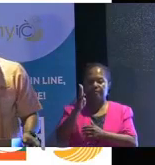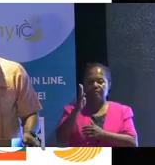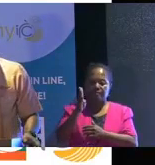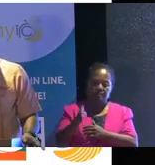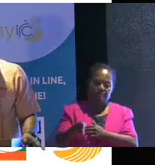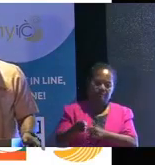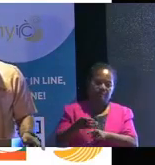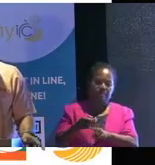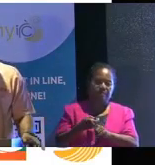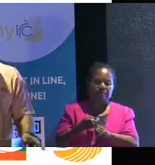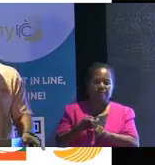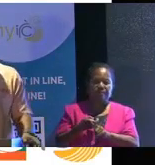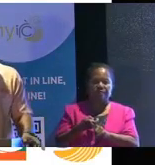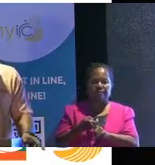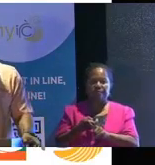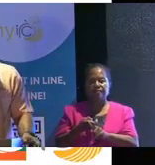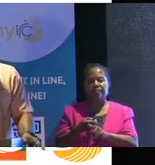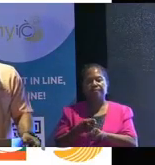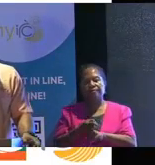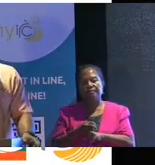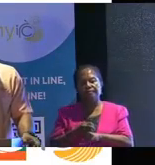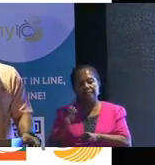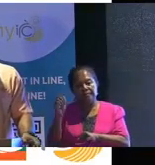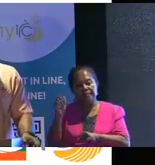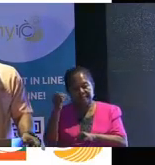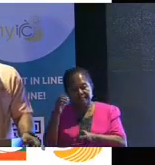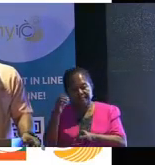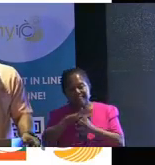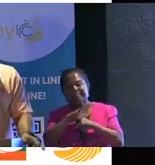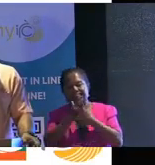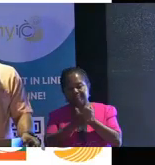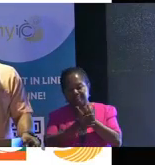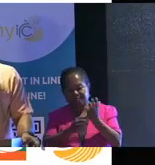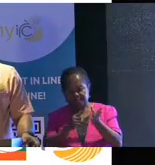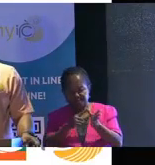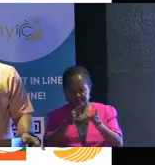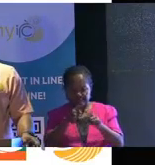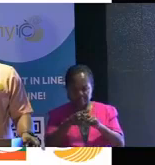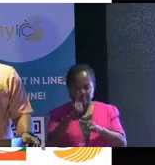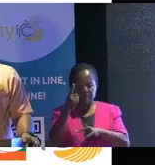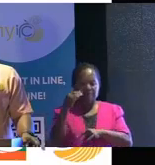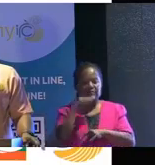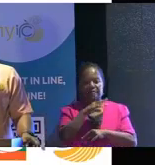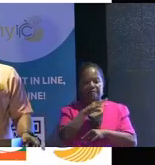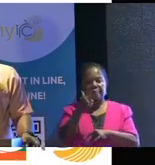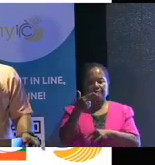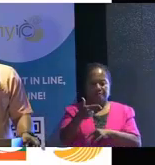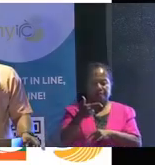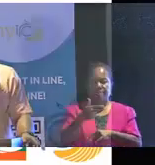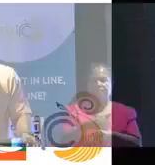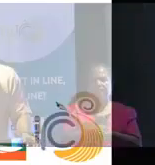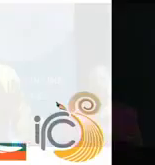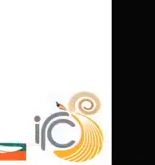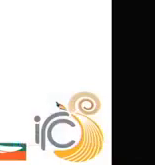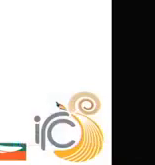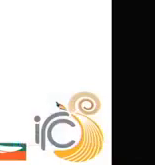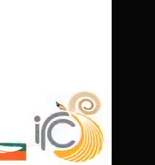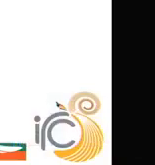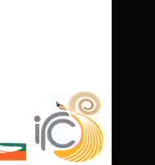38, that's the dependent rebate. So the final tax will be 108 kina. That will be the tax